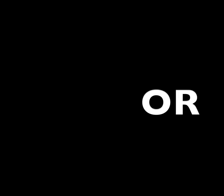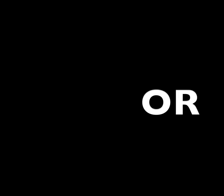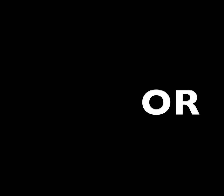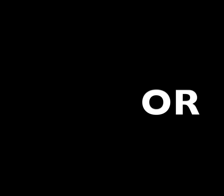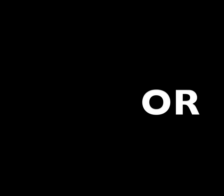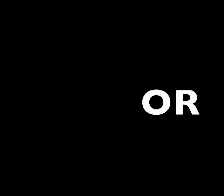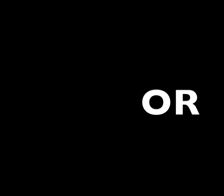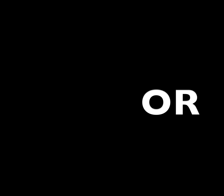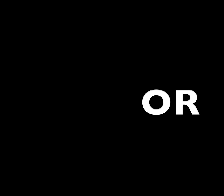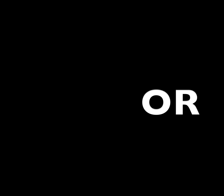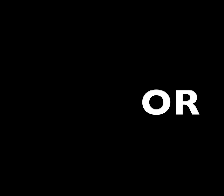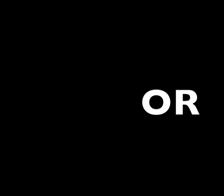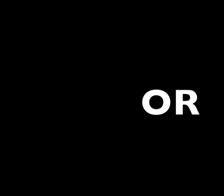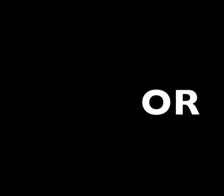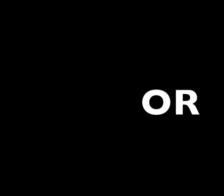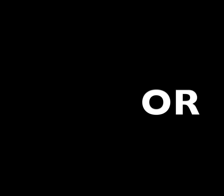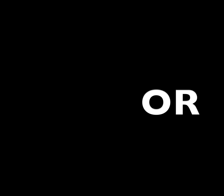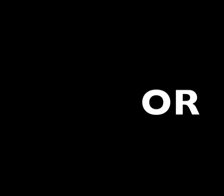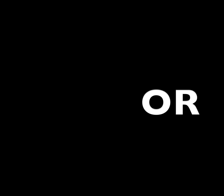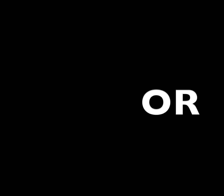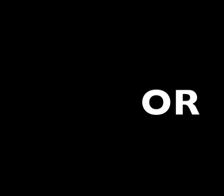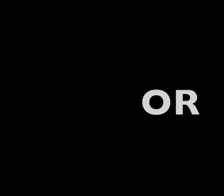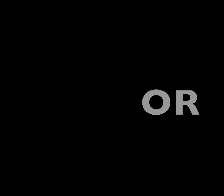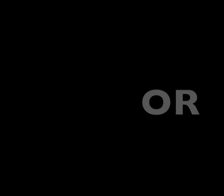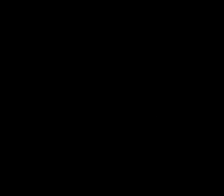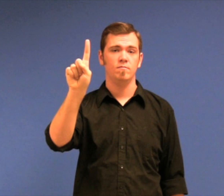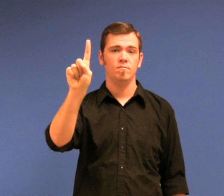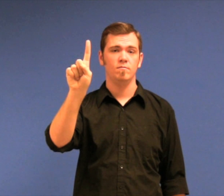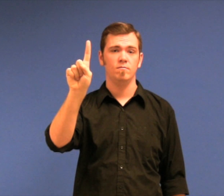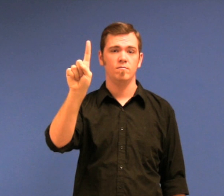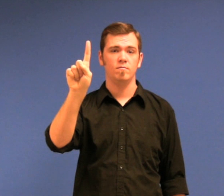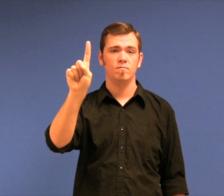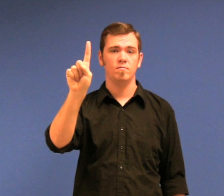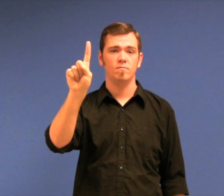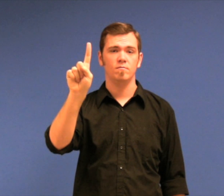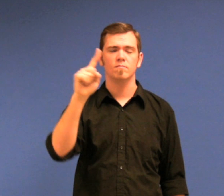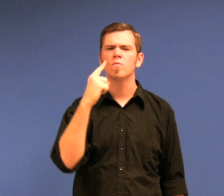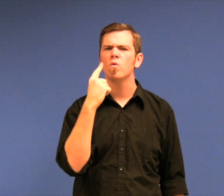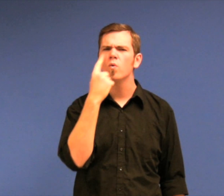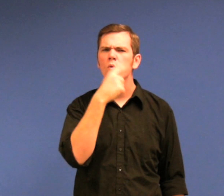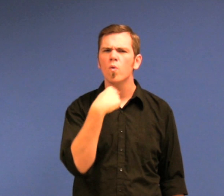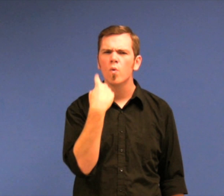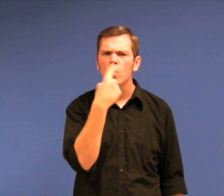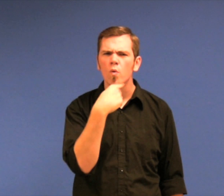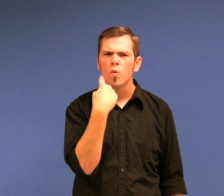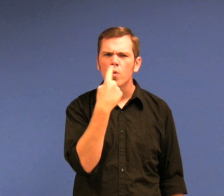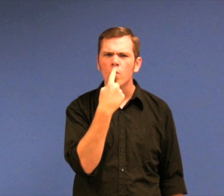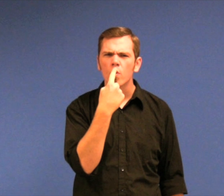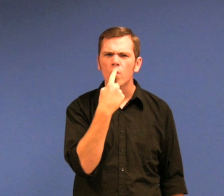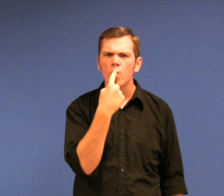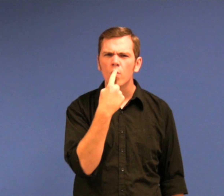Or you can also sign with the number 1 hand, who.